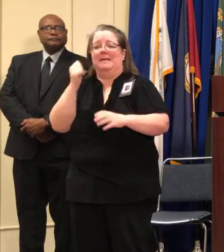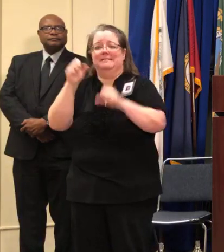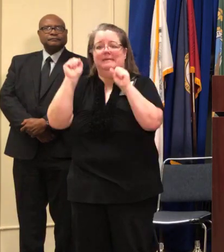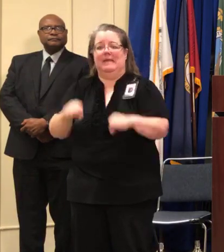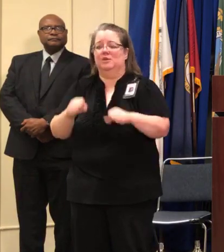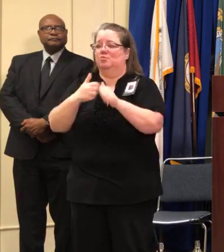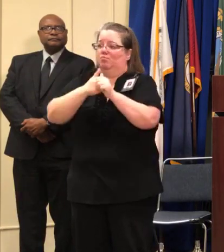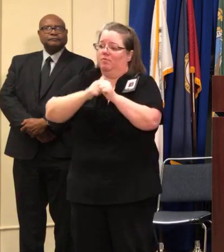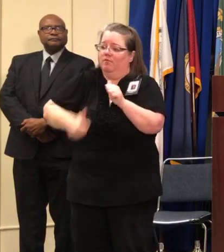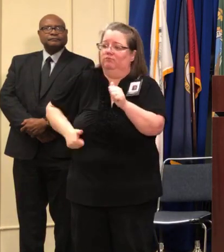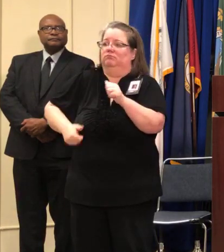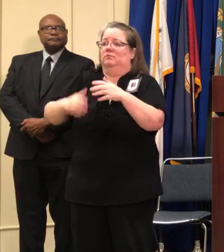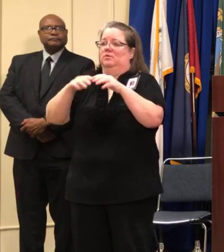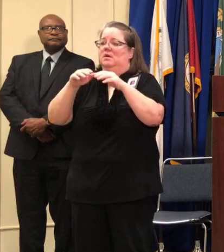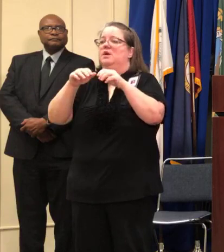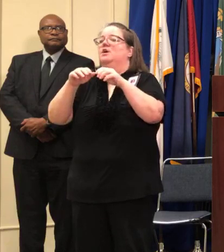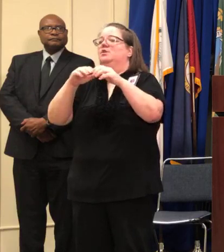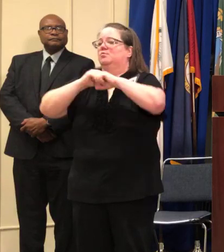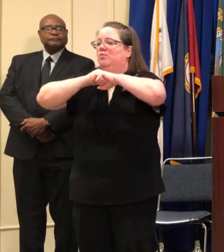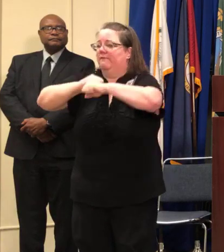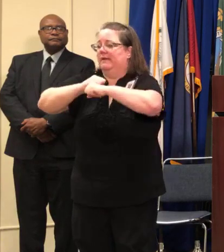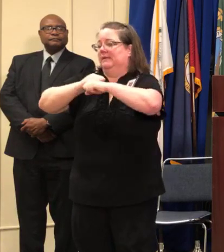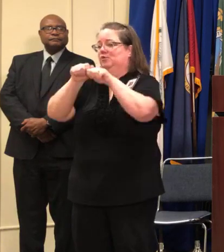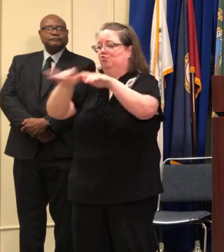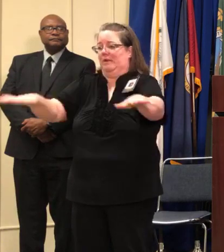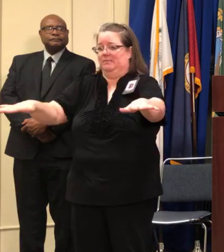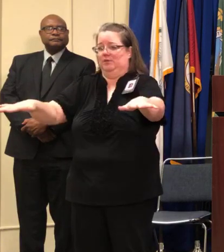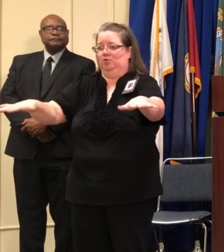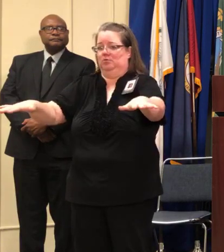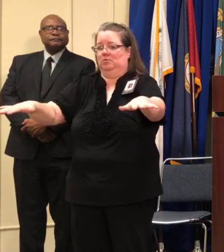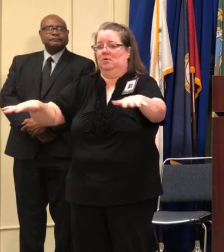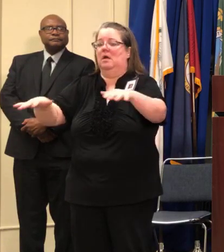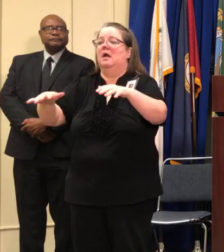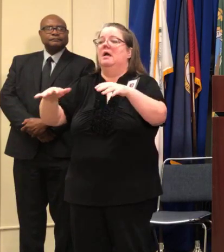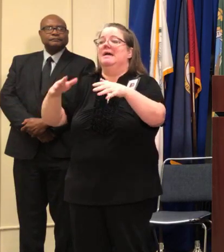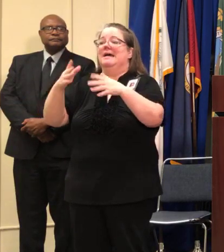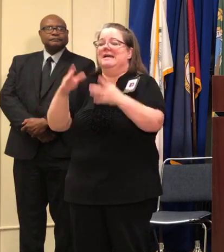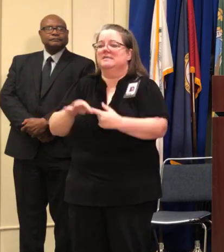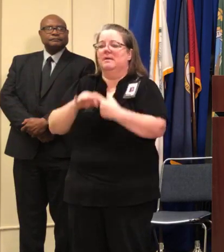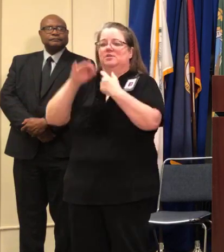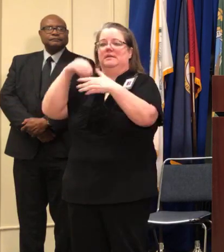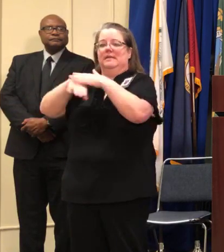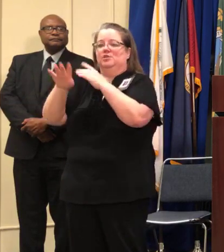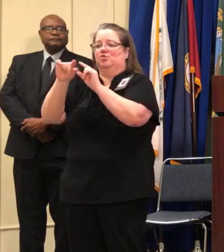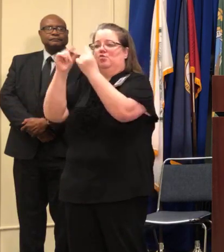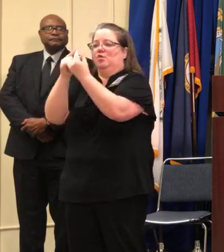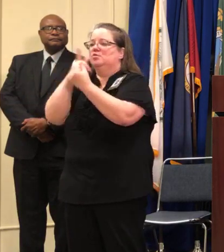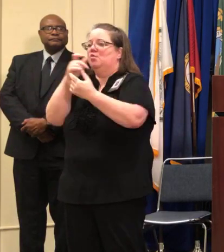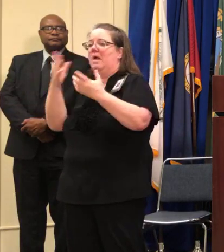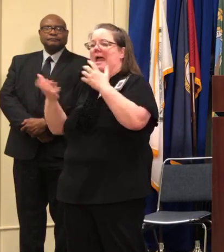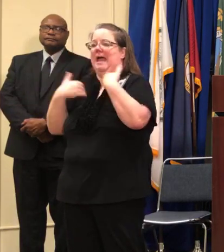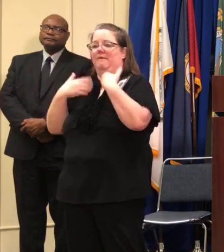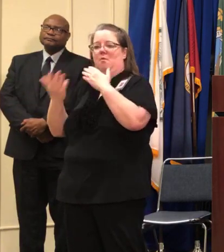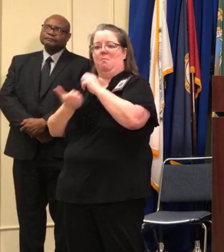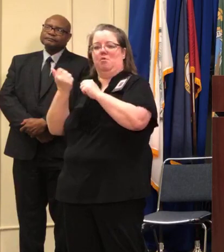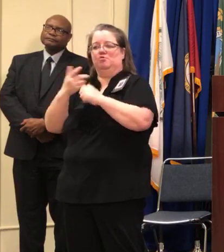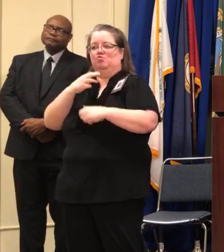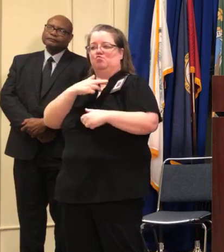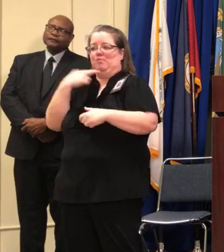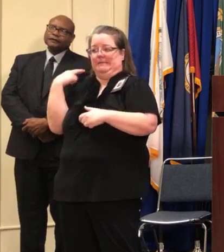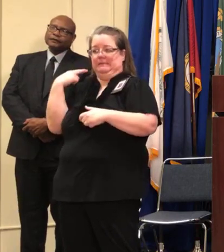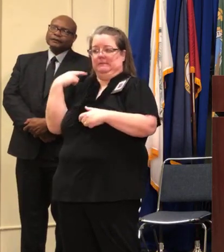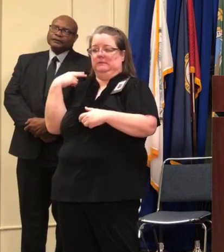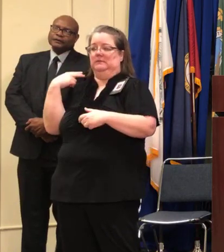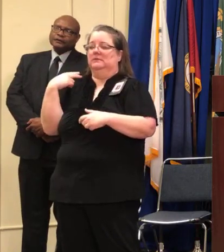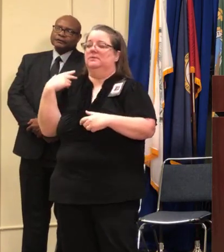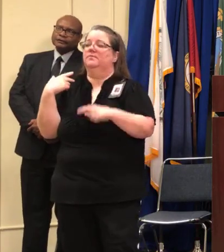can to prevent transmission, and particularly to prevent transmission into the groups that are most vulnerable. And we're also seeing today,